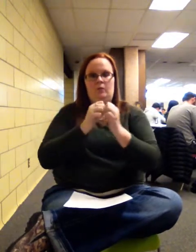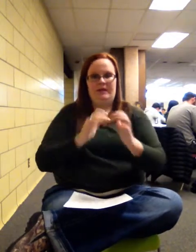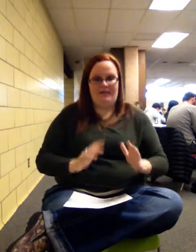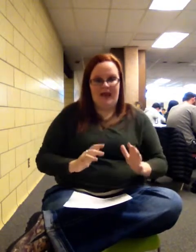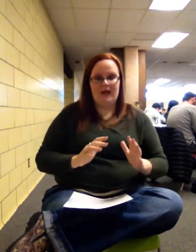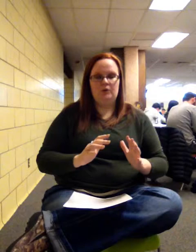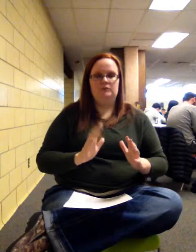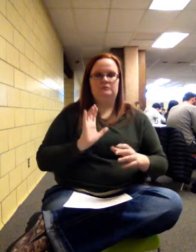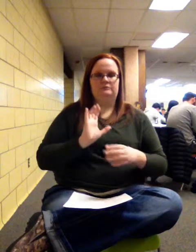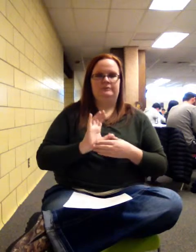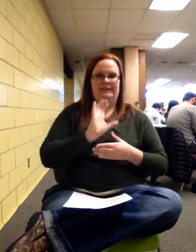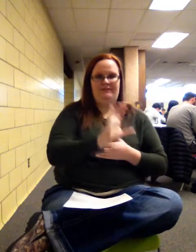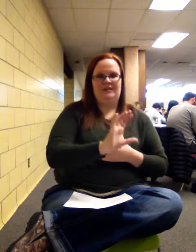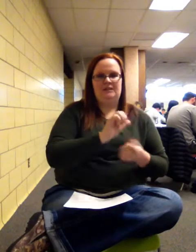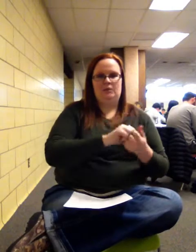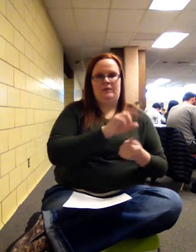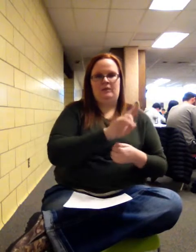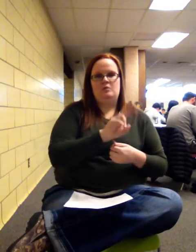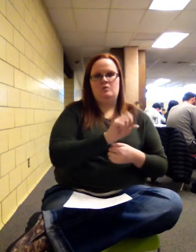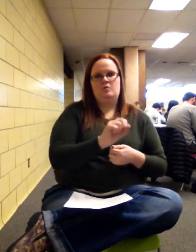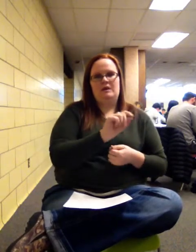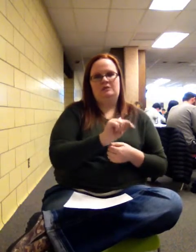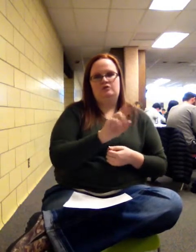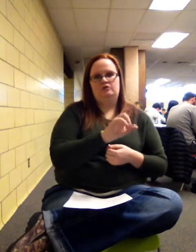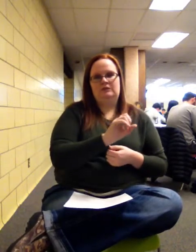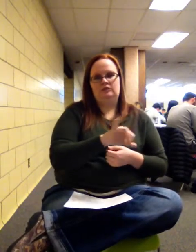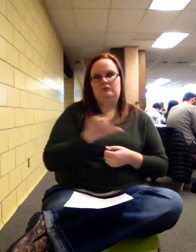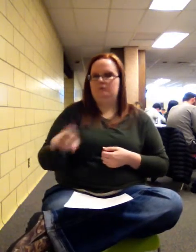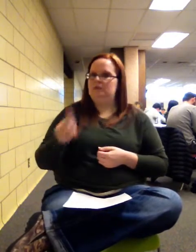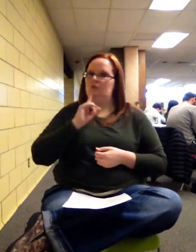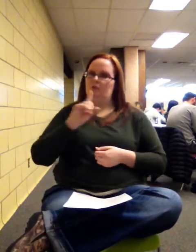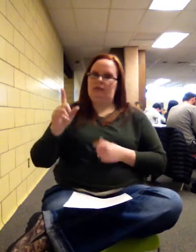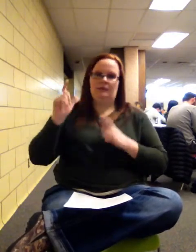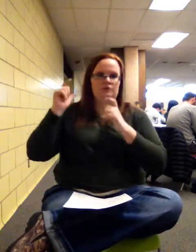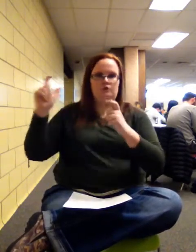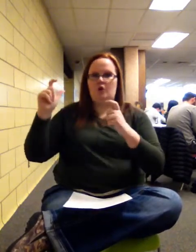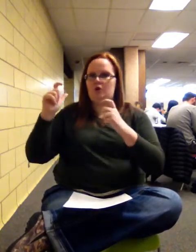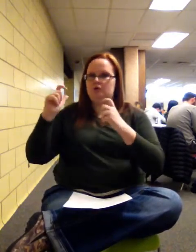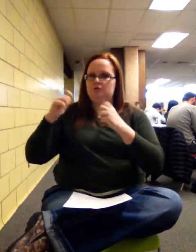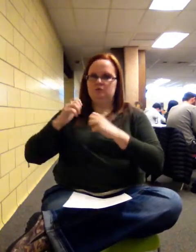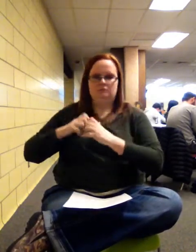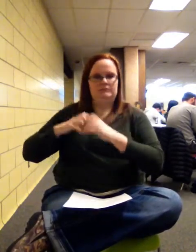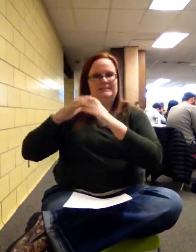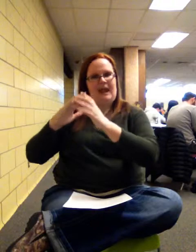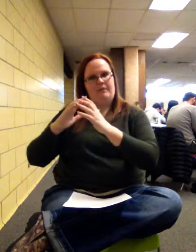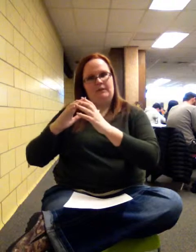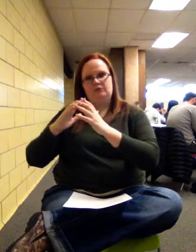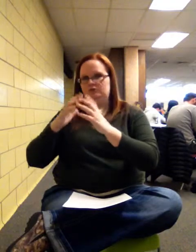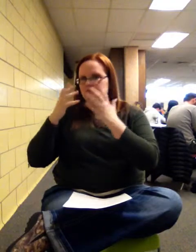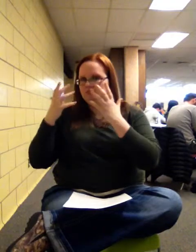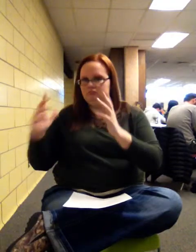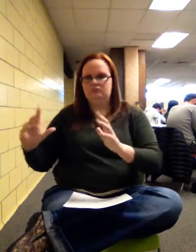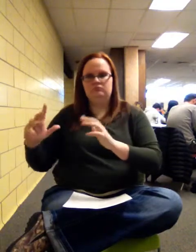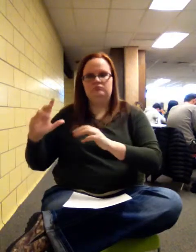large, very established companies. They've been in business for a long time. They really don't have a lot of movement in that company. There's really not a lot of risk